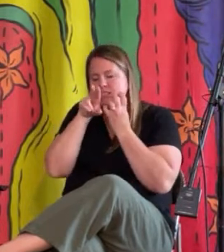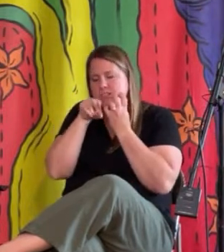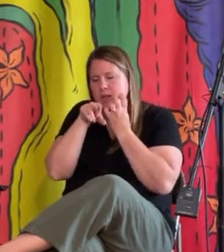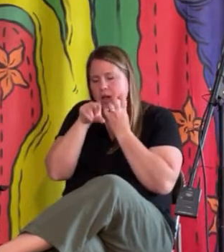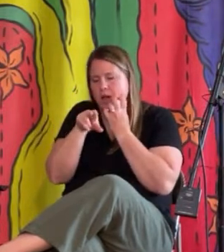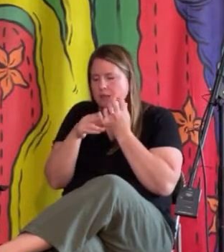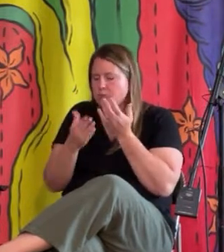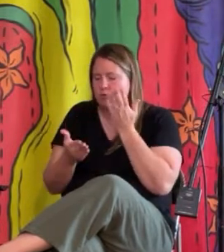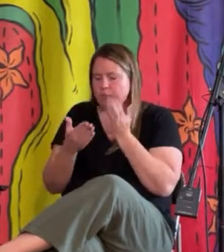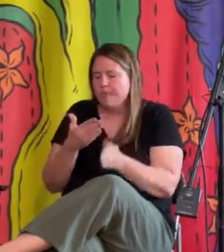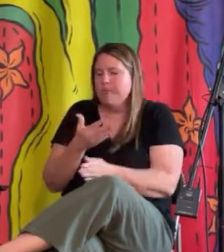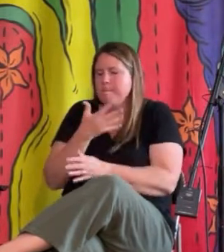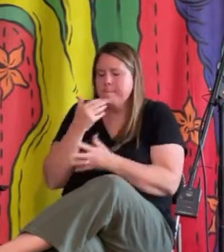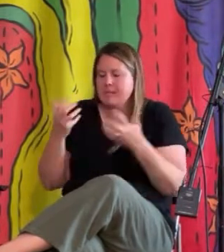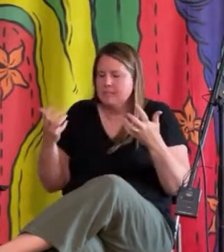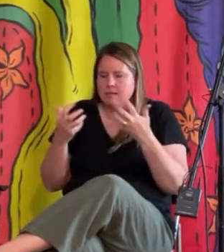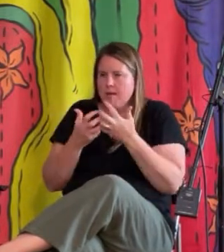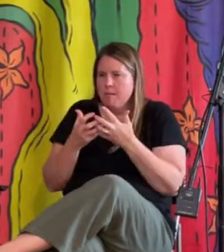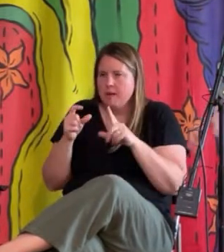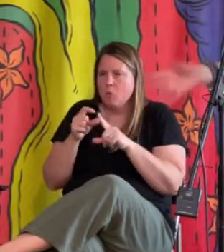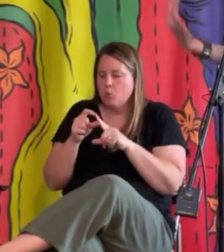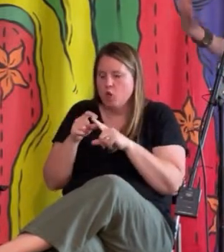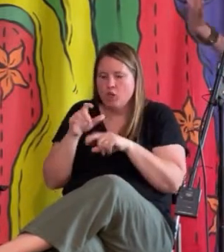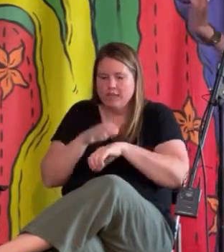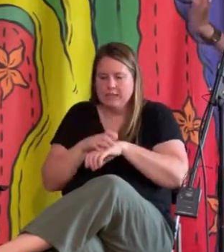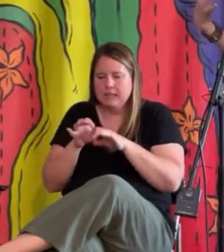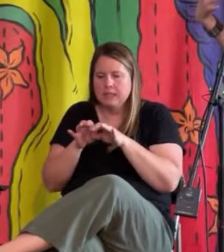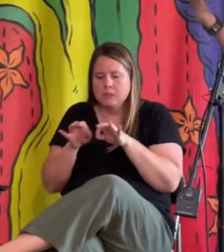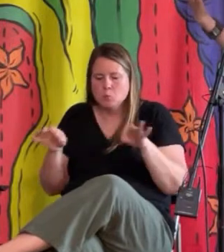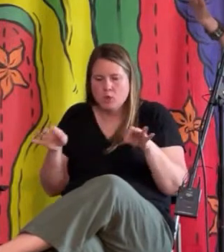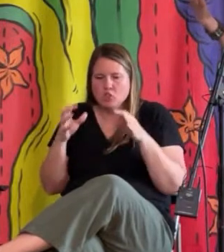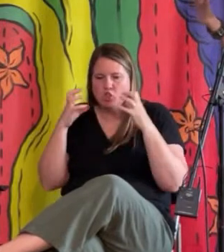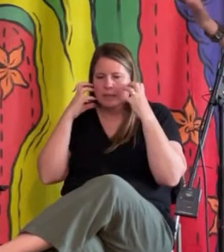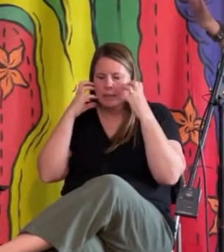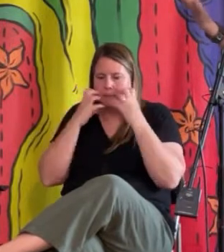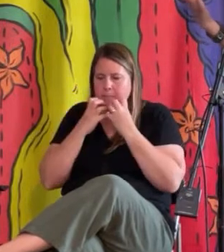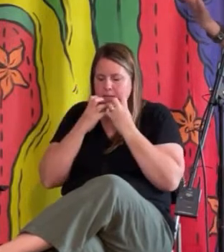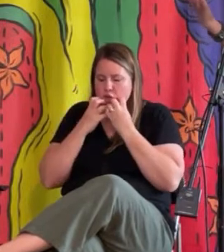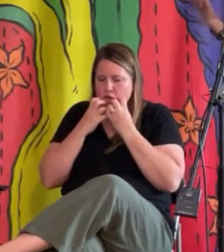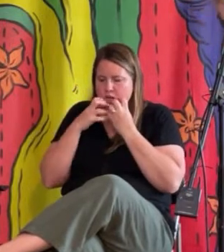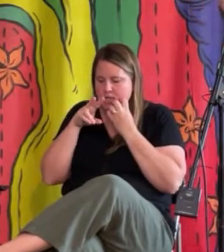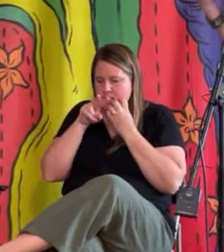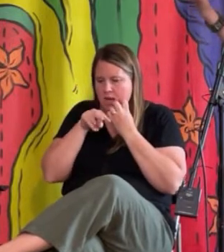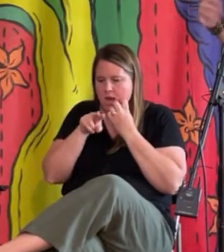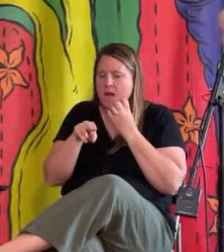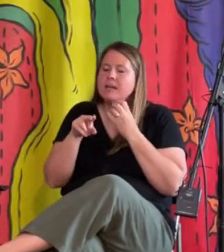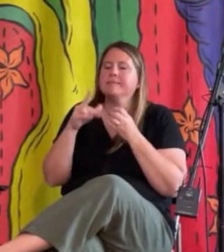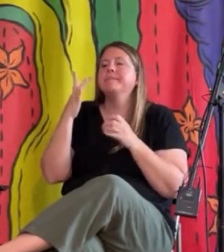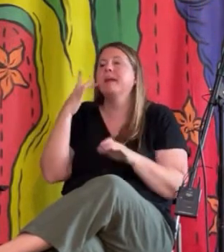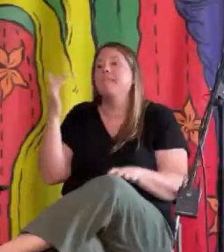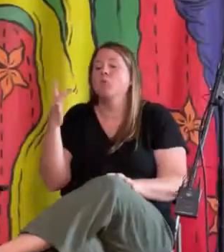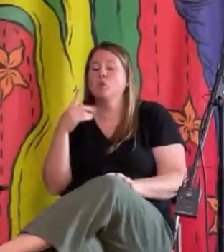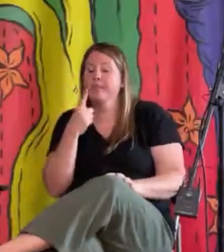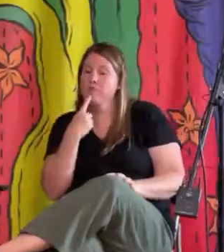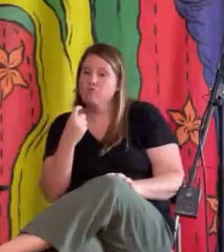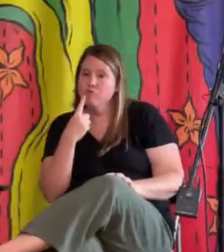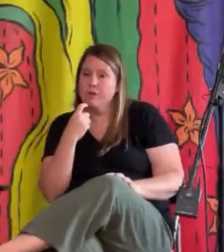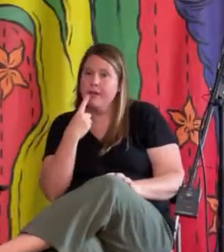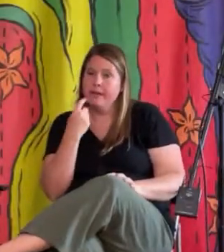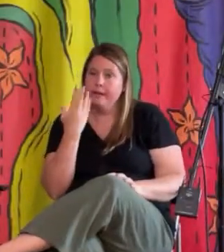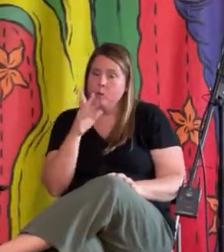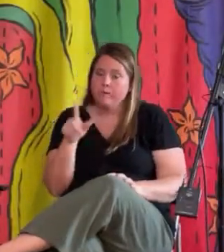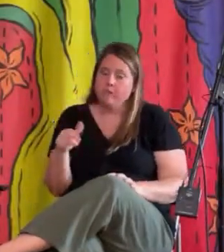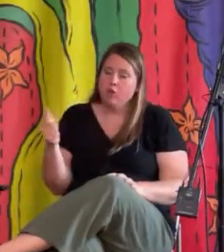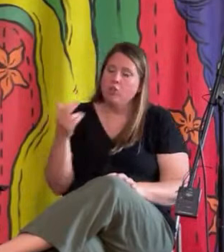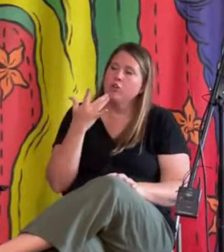compound word in the English language, beard tongues. And at least where I was in Idlewild, California, they were red. I don't know, maybe they come in other